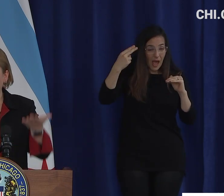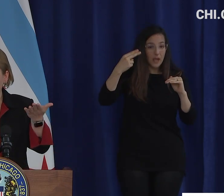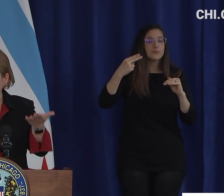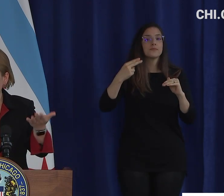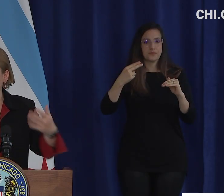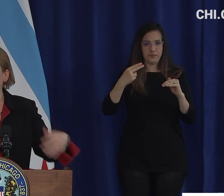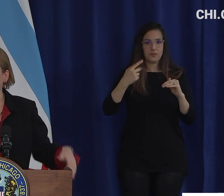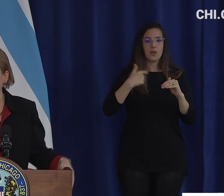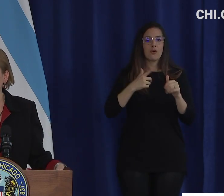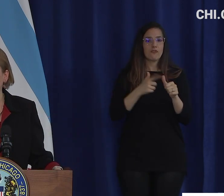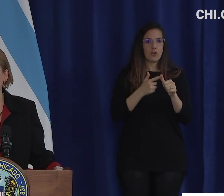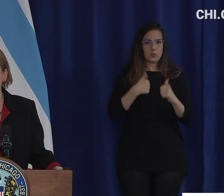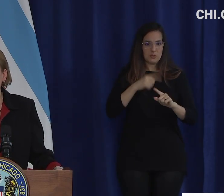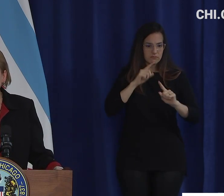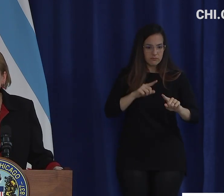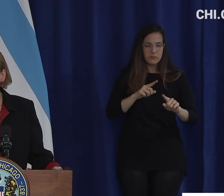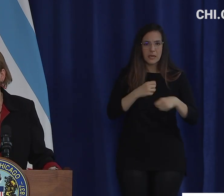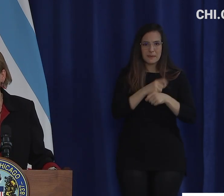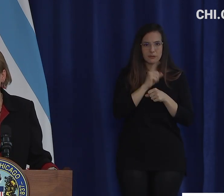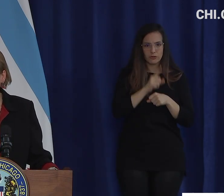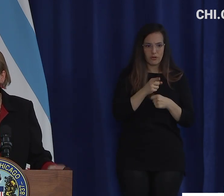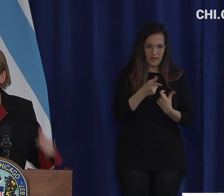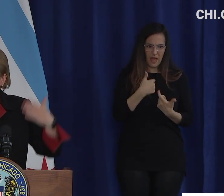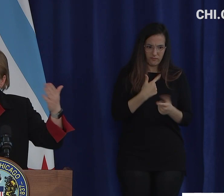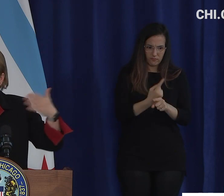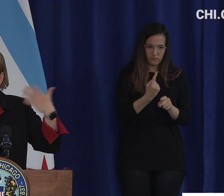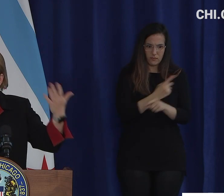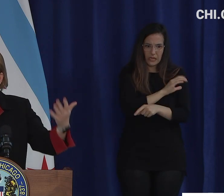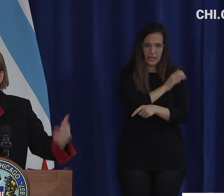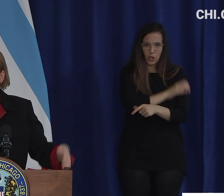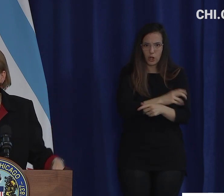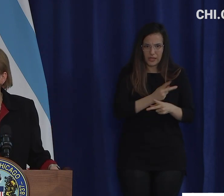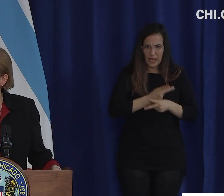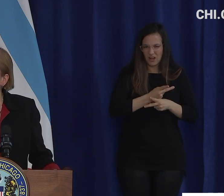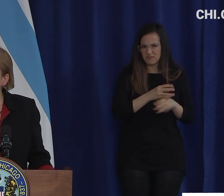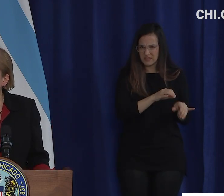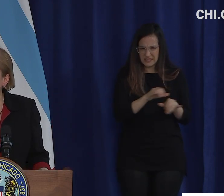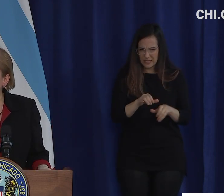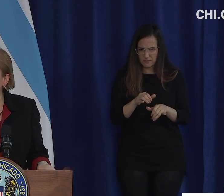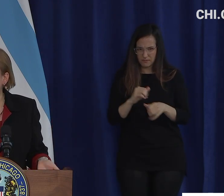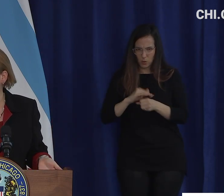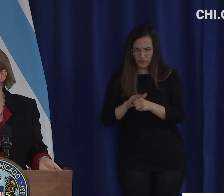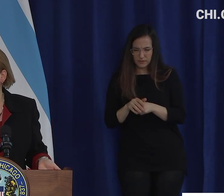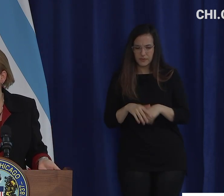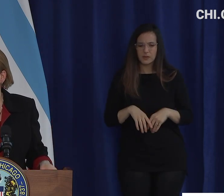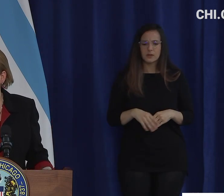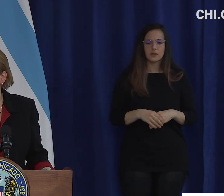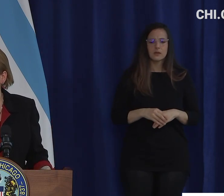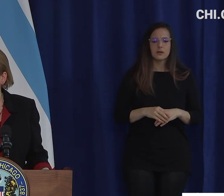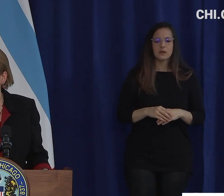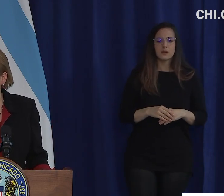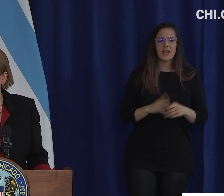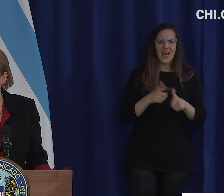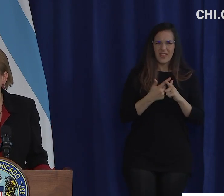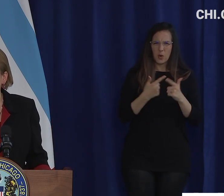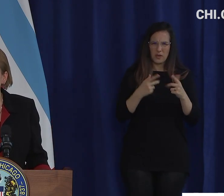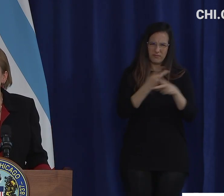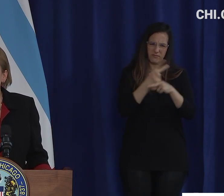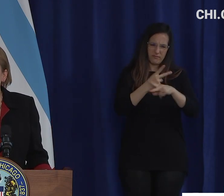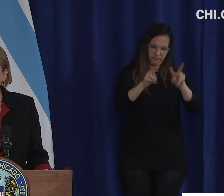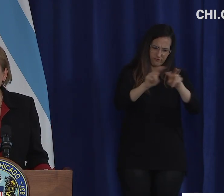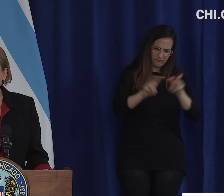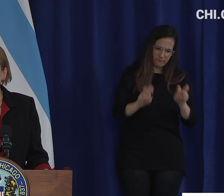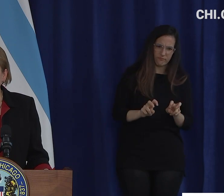clinical care, just like we would for COVID. And then we actually work, depending on the level, to figure out what was the exposure of that